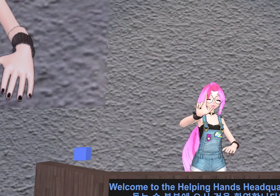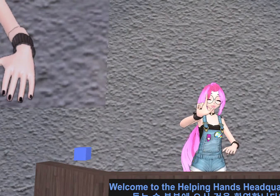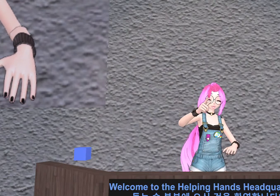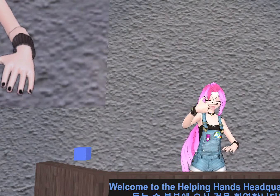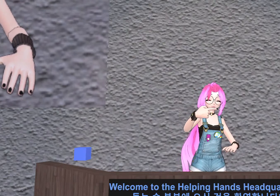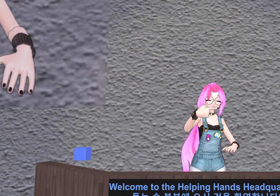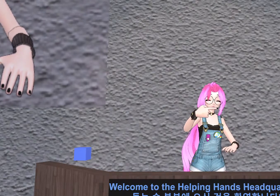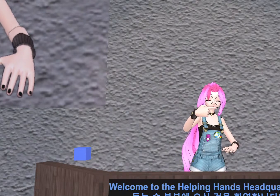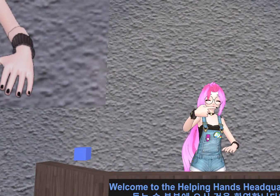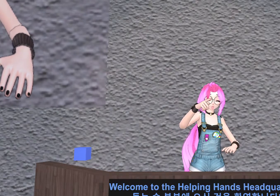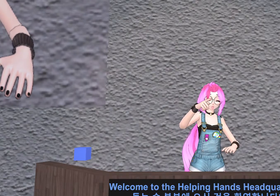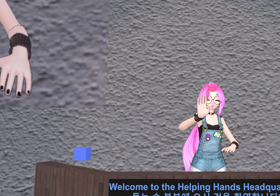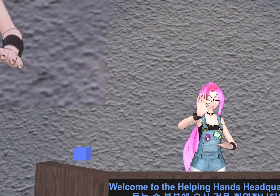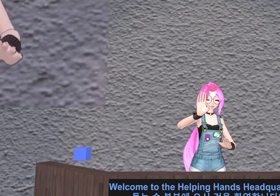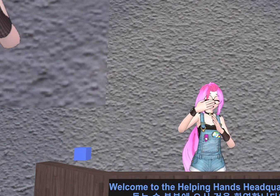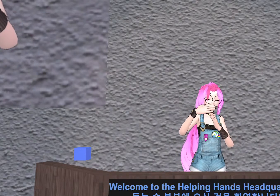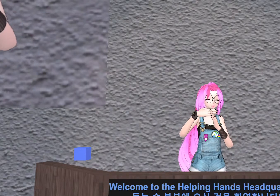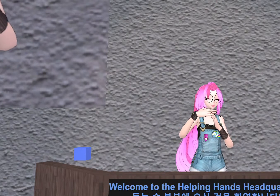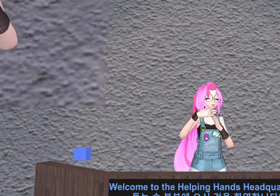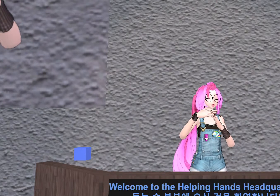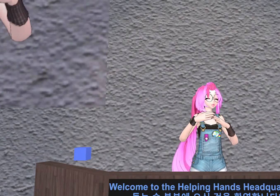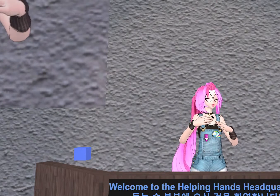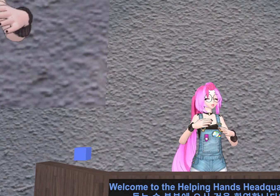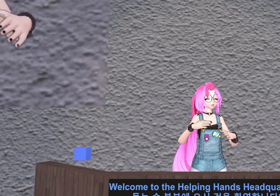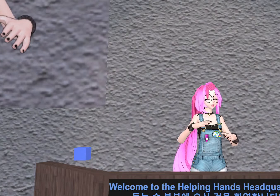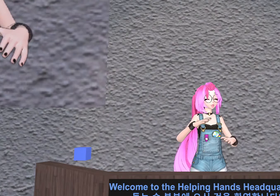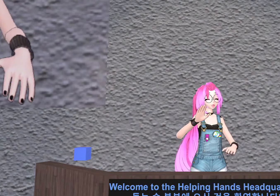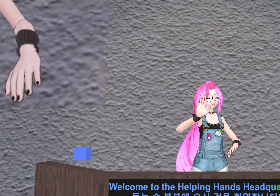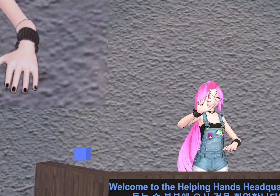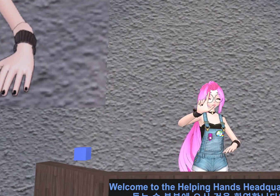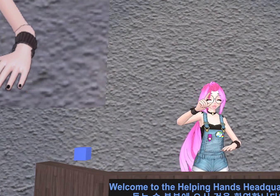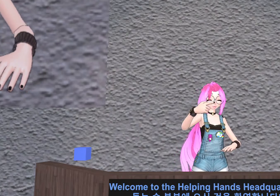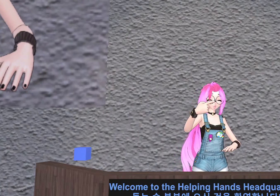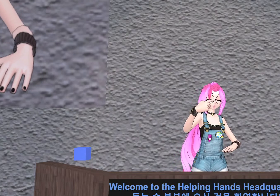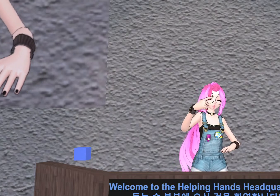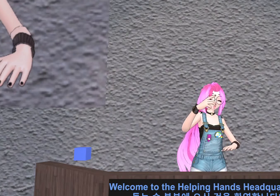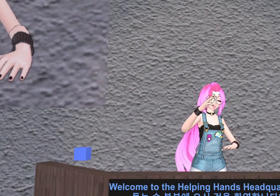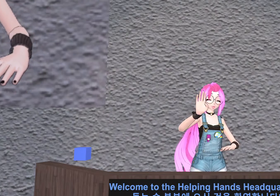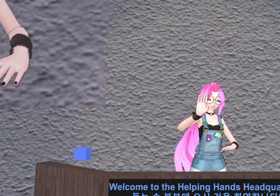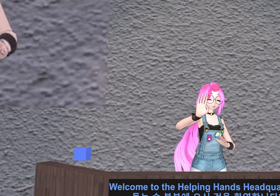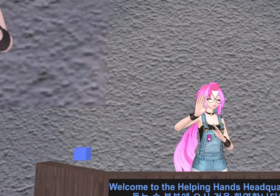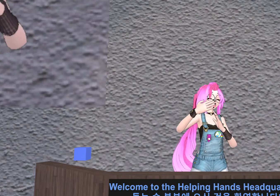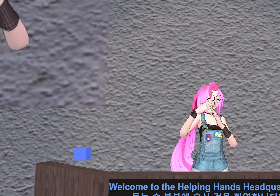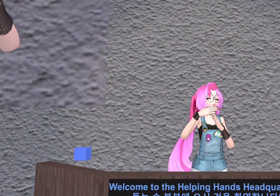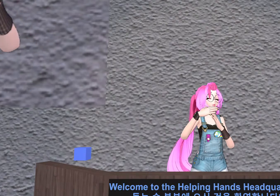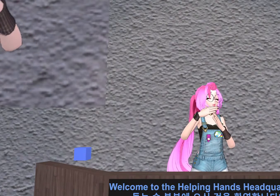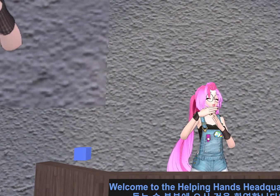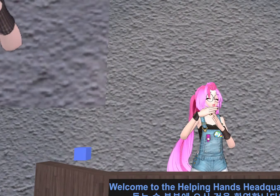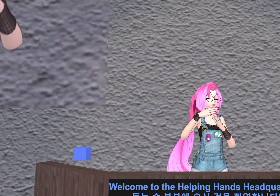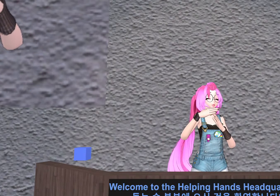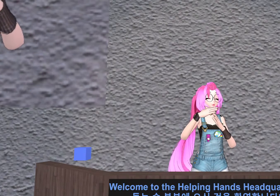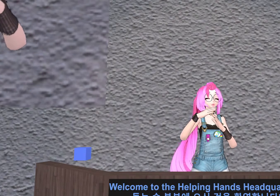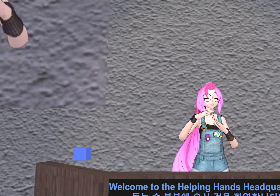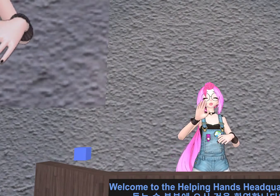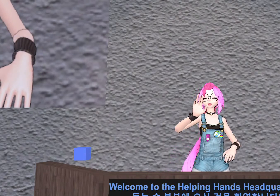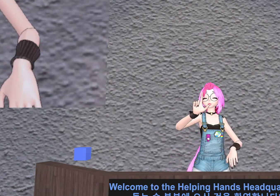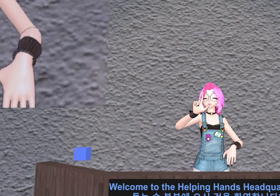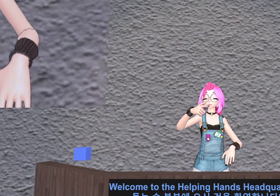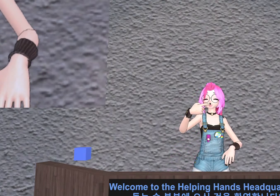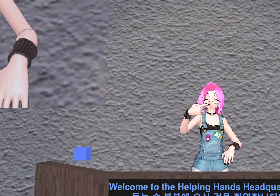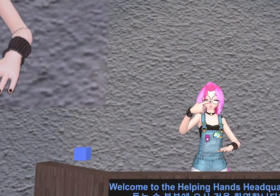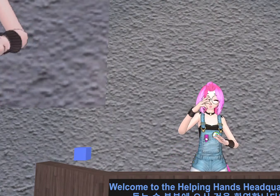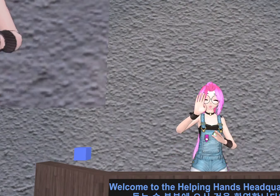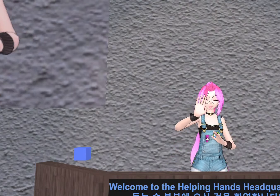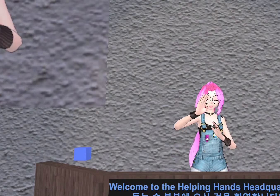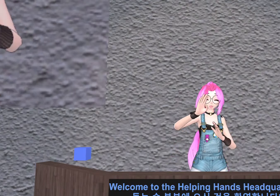you could just finger spells LGBT if you're talking about that acronym. Same thing in English. We spell